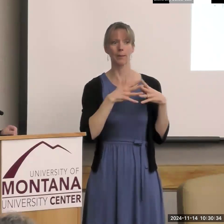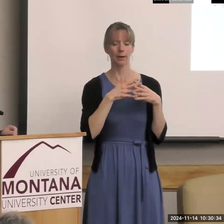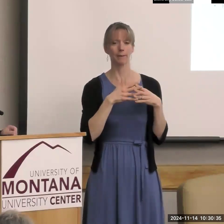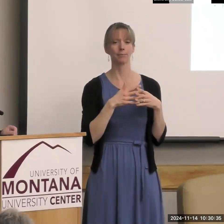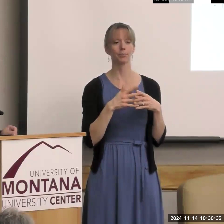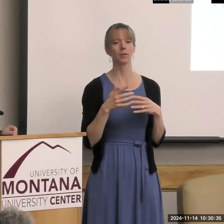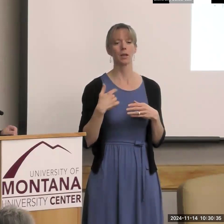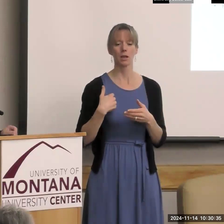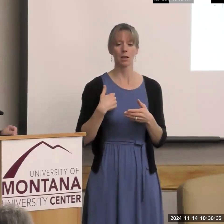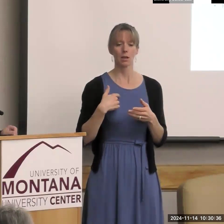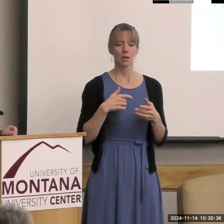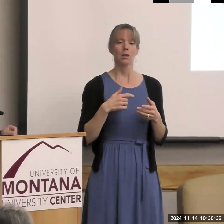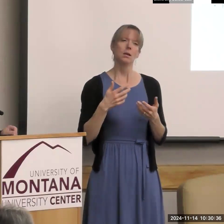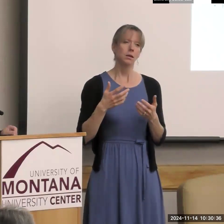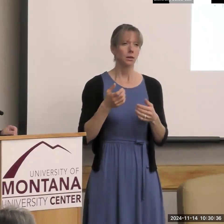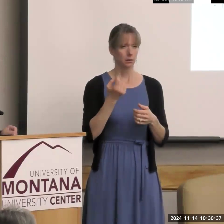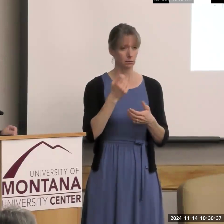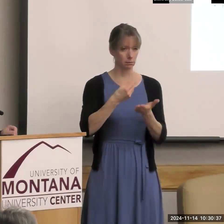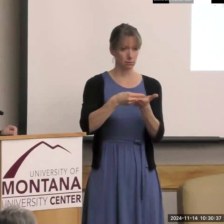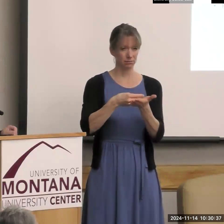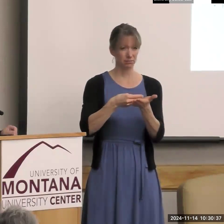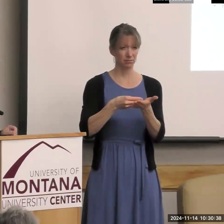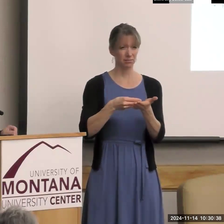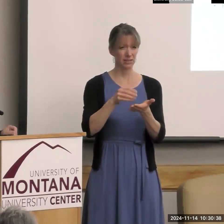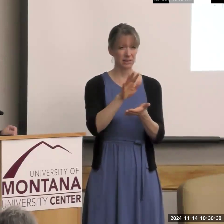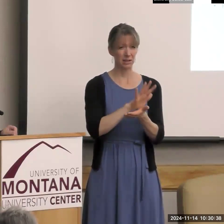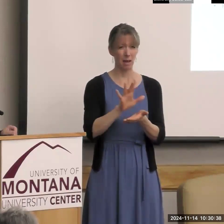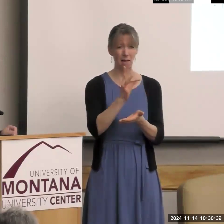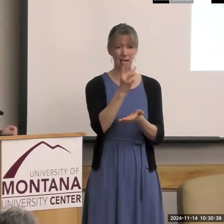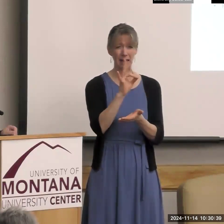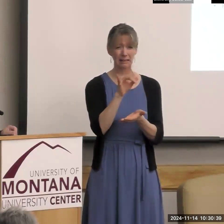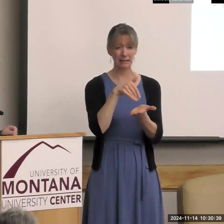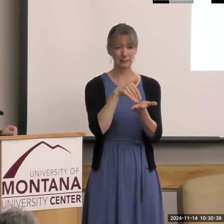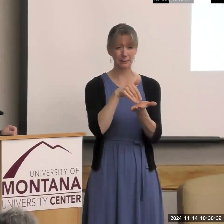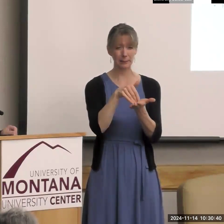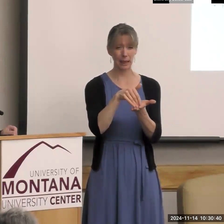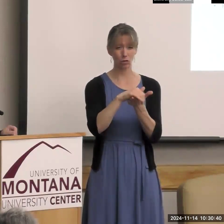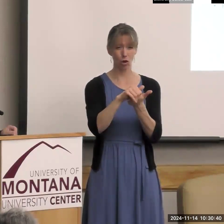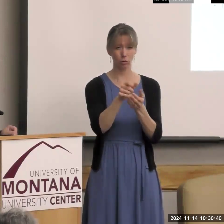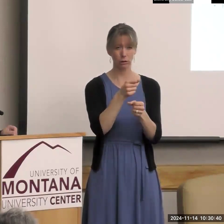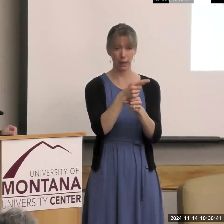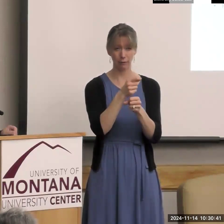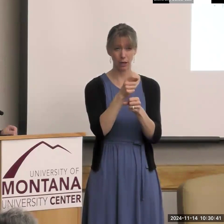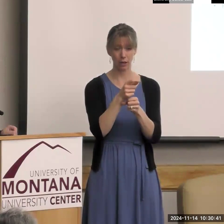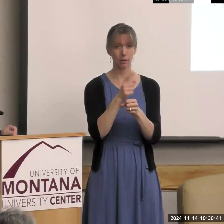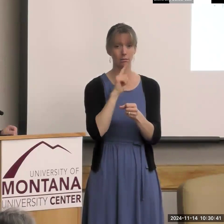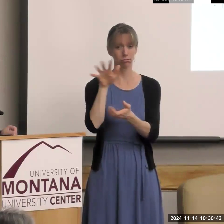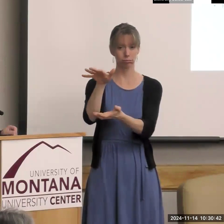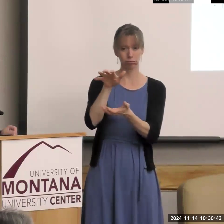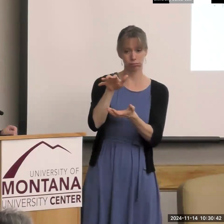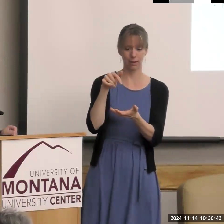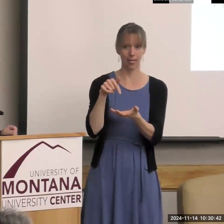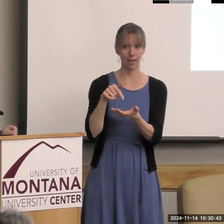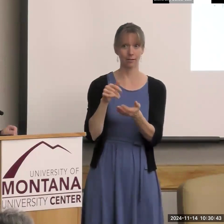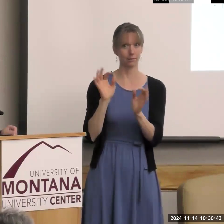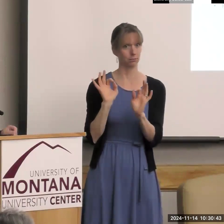get funding, it's right in the range of about $18 million a year. Which is really nice. I mean, that was a